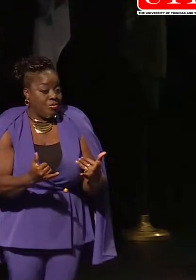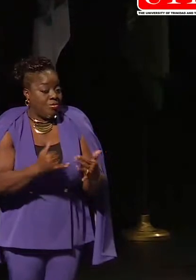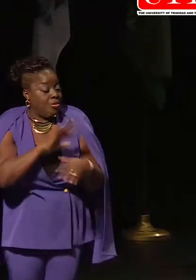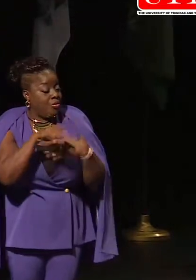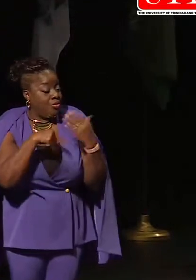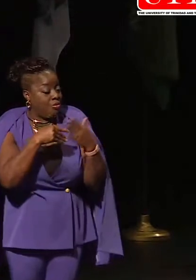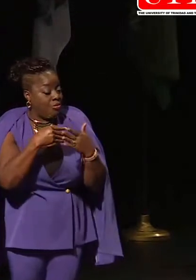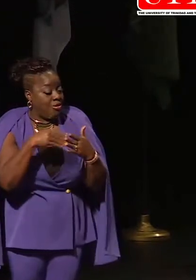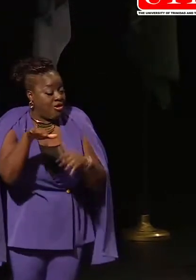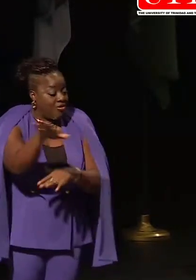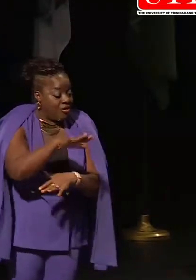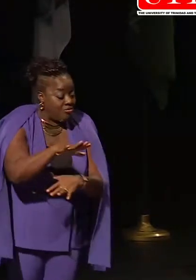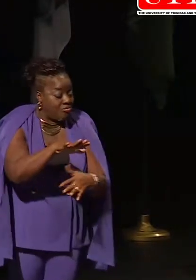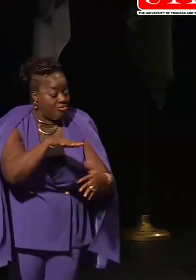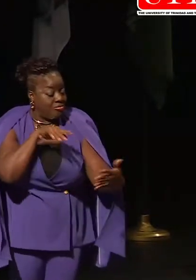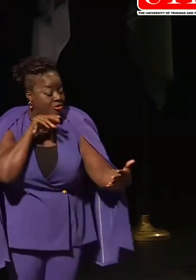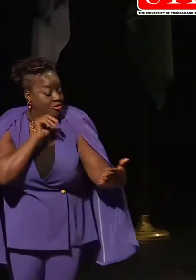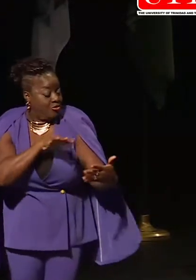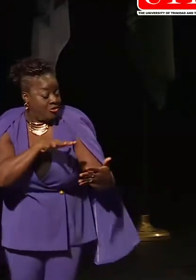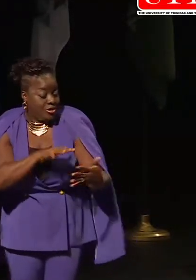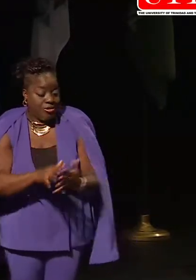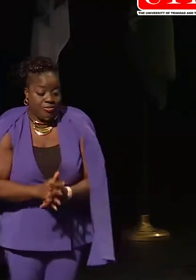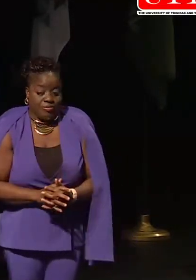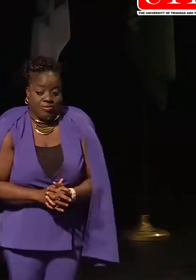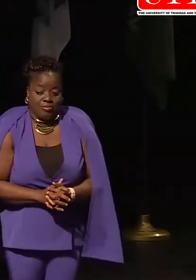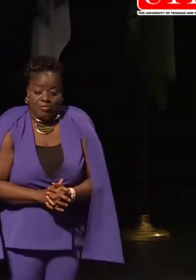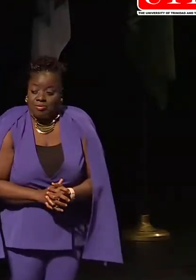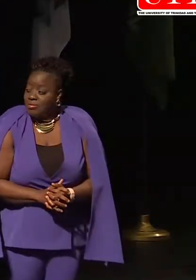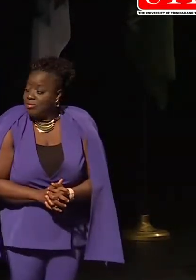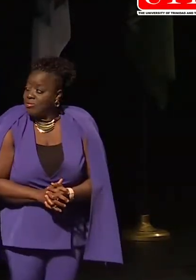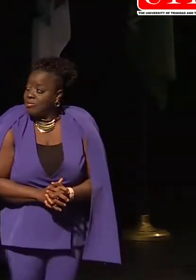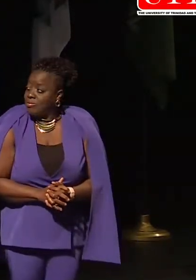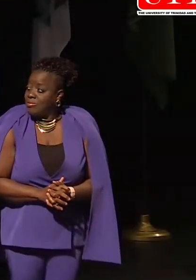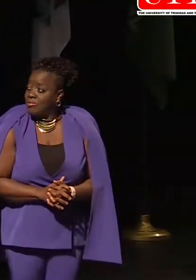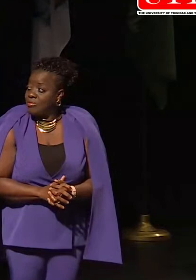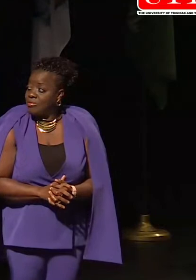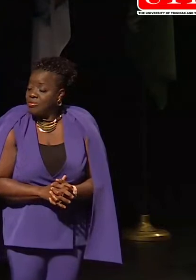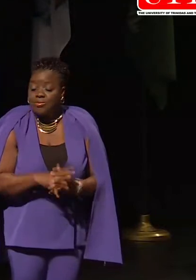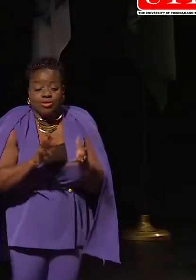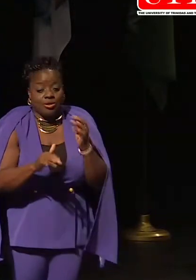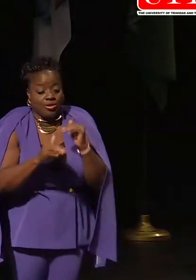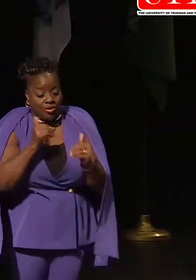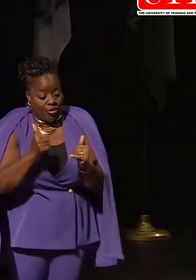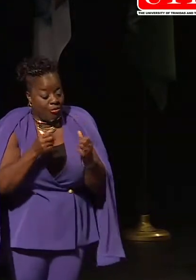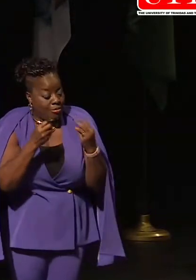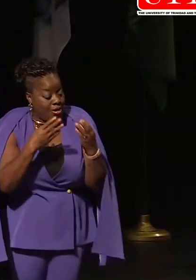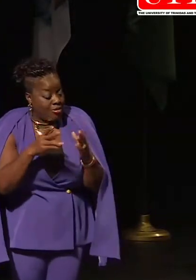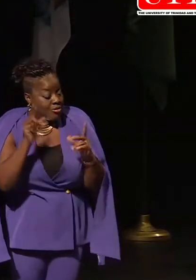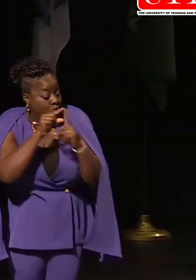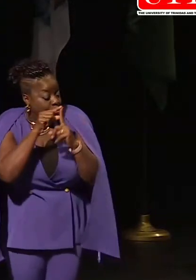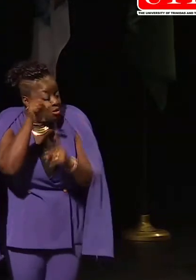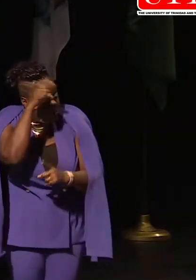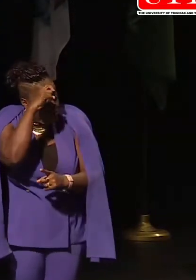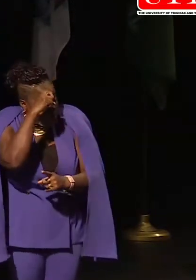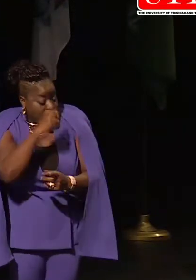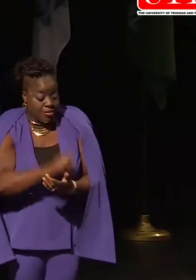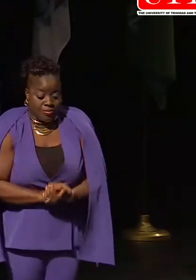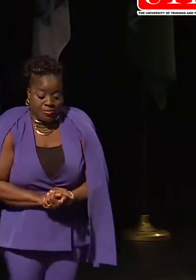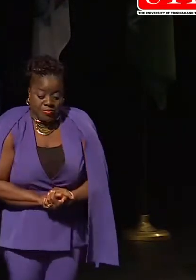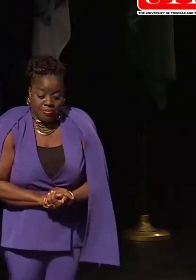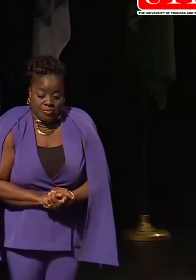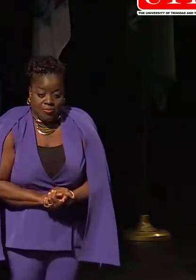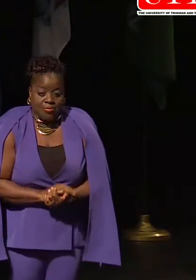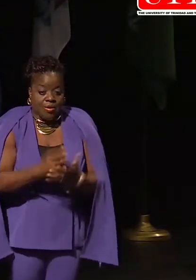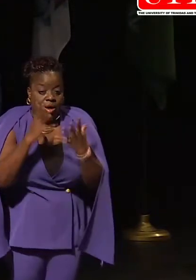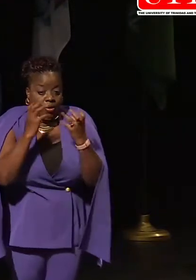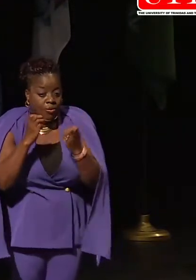handed your degree, you become graduates. So what can I say? You've had a lot of wisdom that has come here. I would like